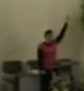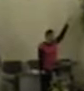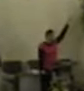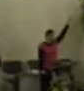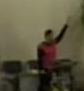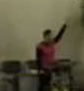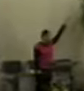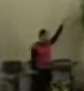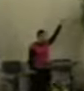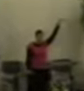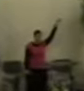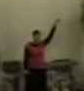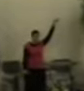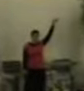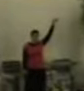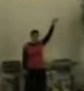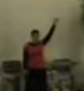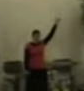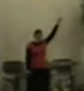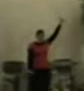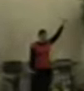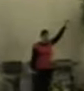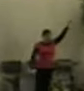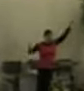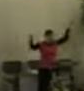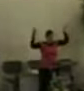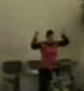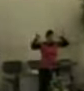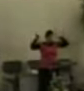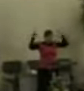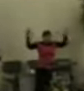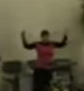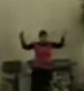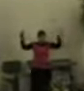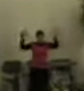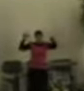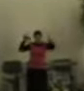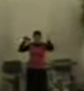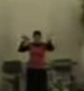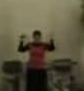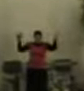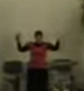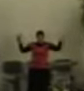this auditorium, in this life. Worship the God.